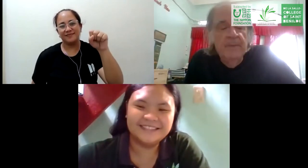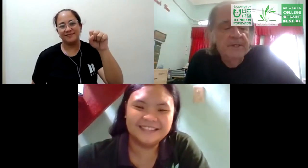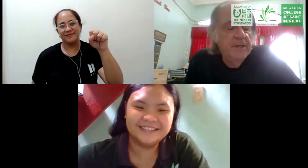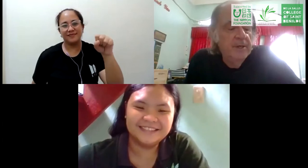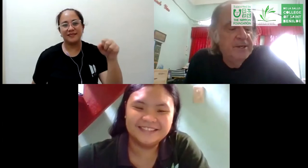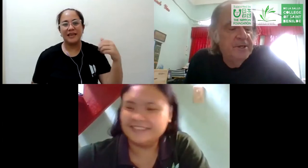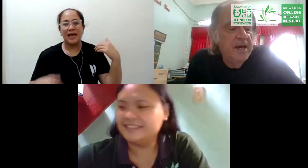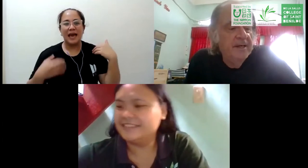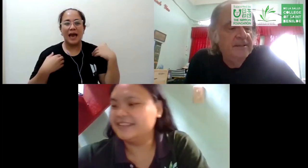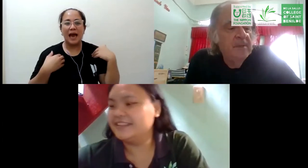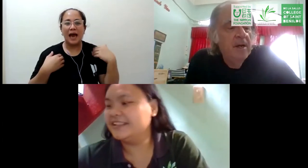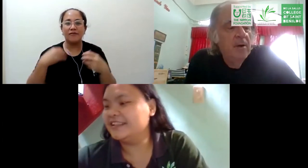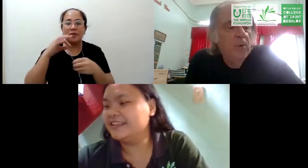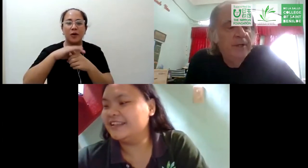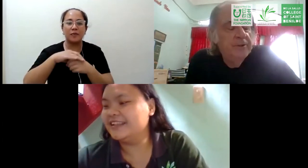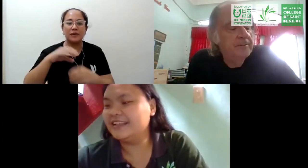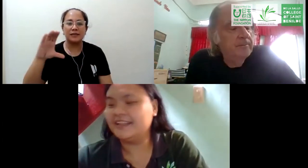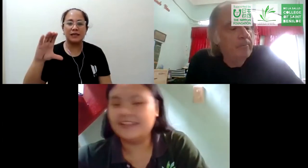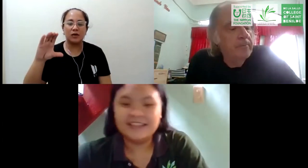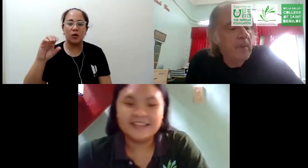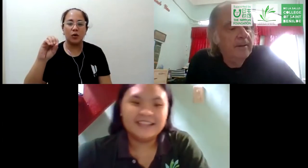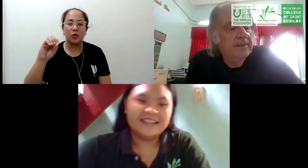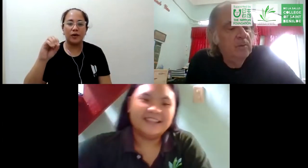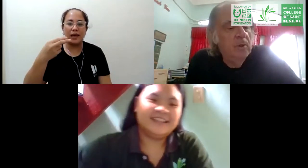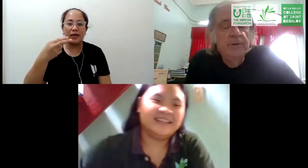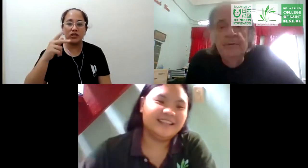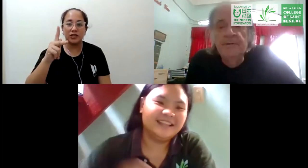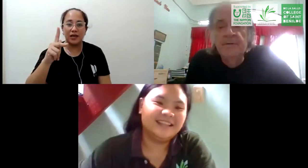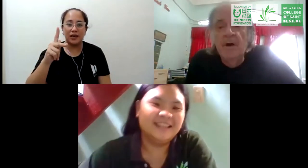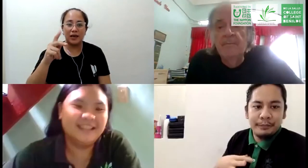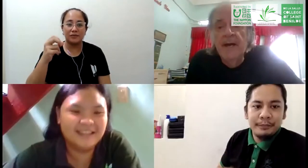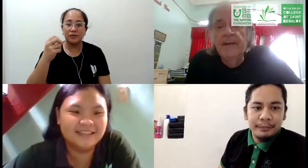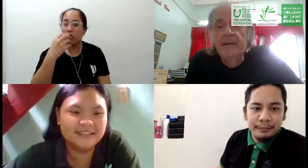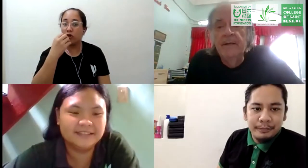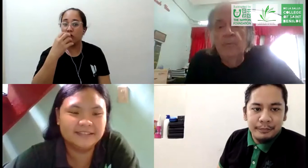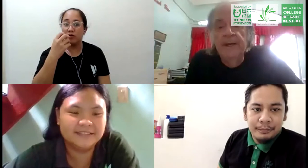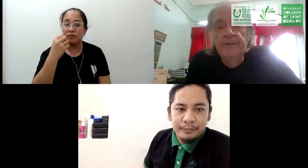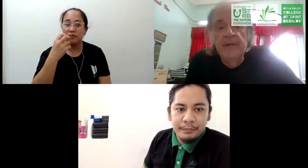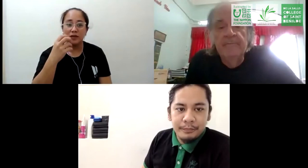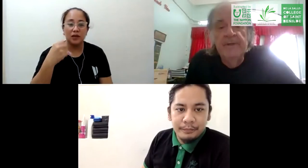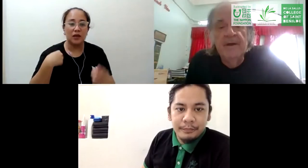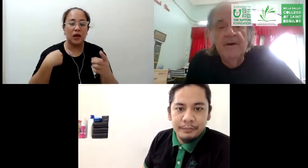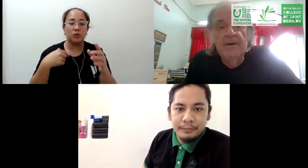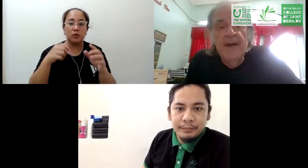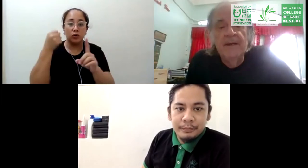at CUHK which will do this automatically, arrange everything